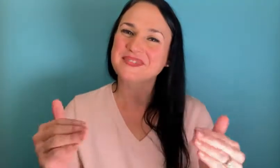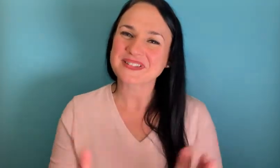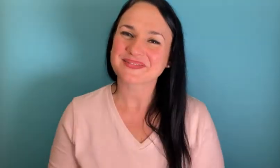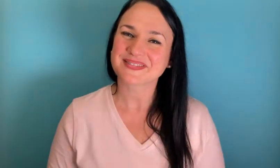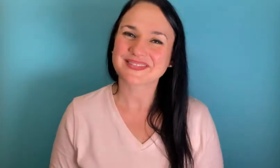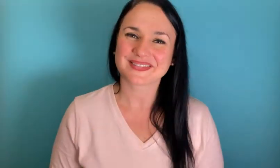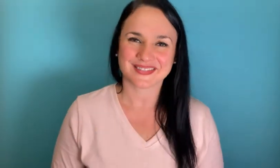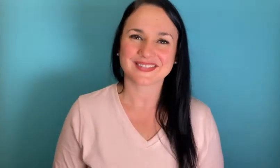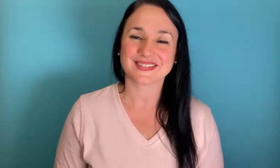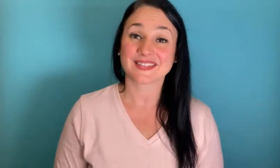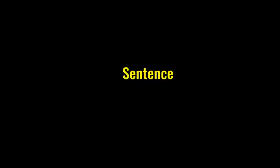start.